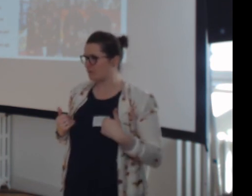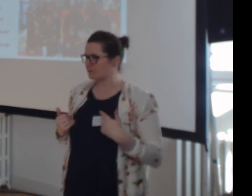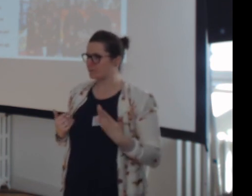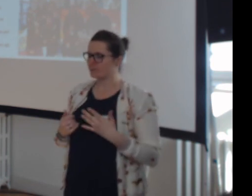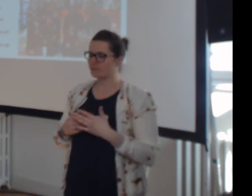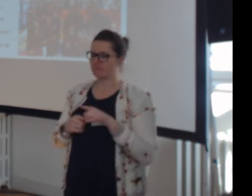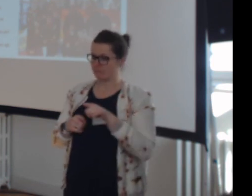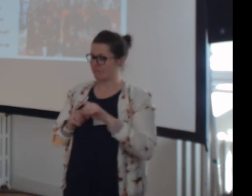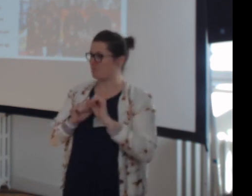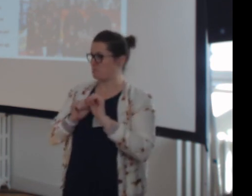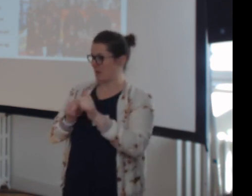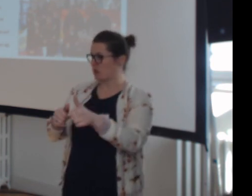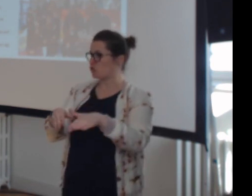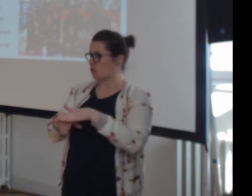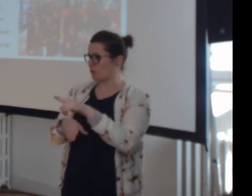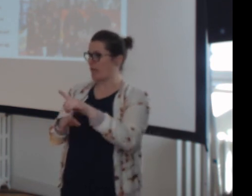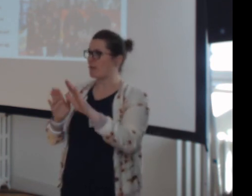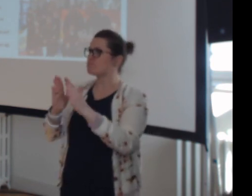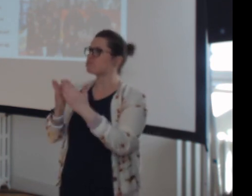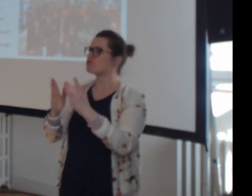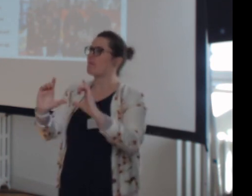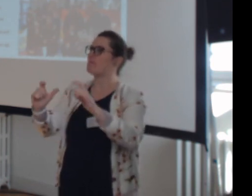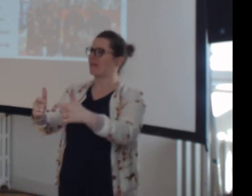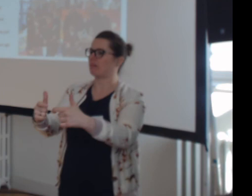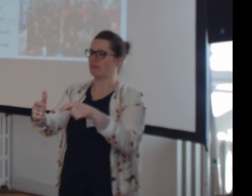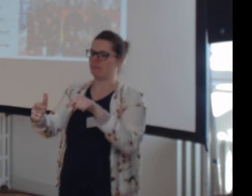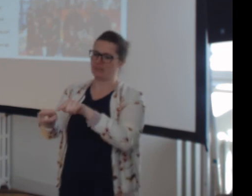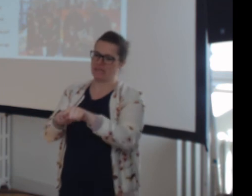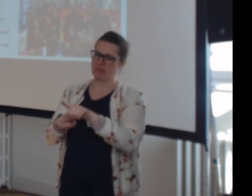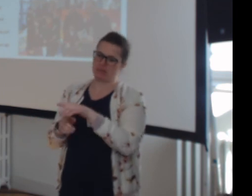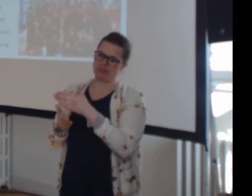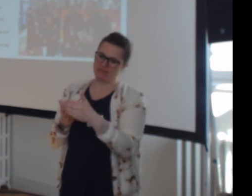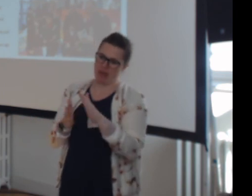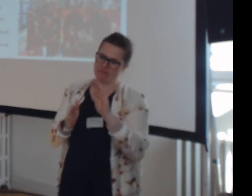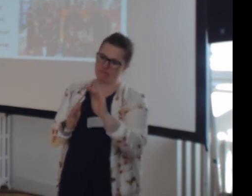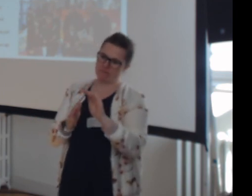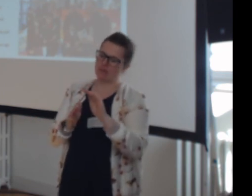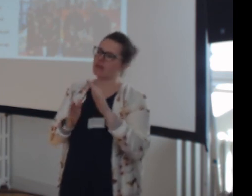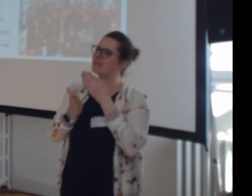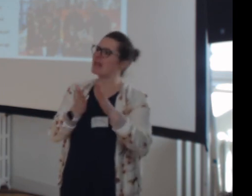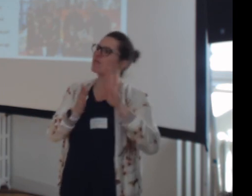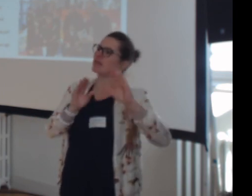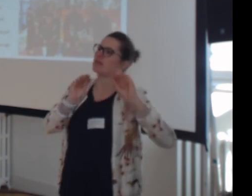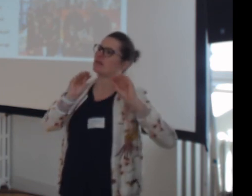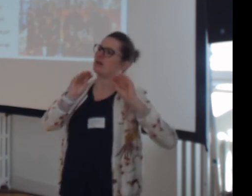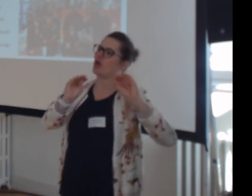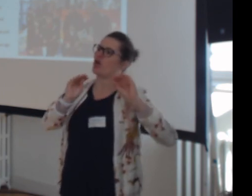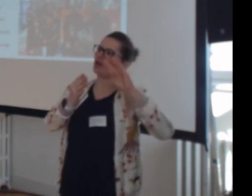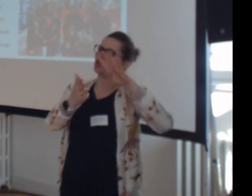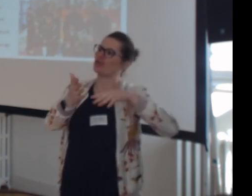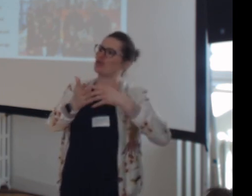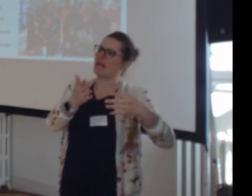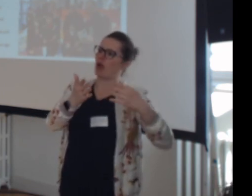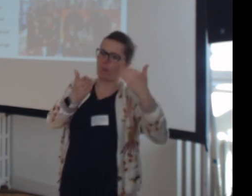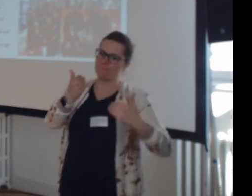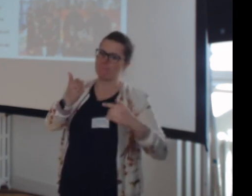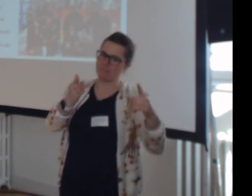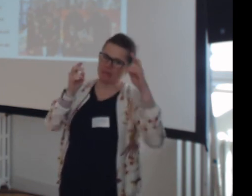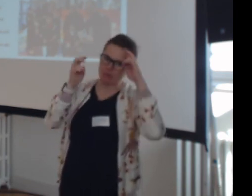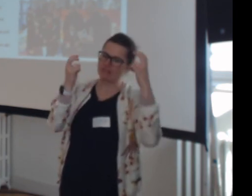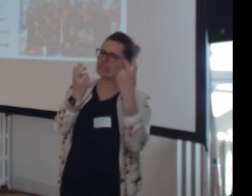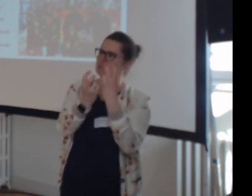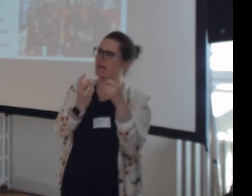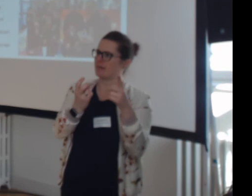part in the Boekenbende and participate as a part of their curriculum at their university